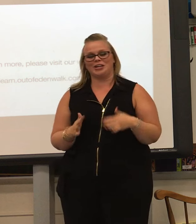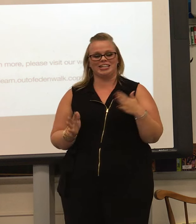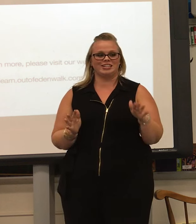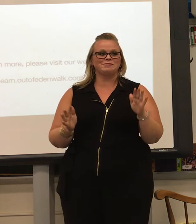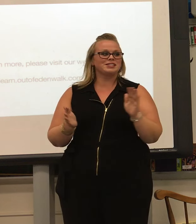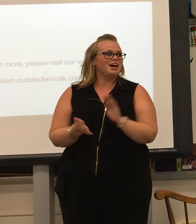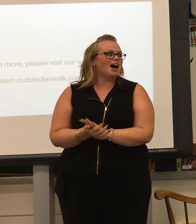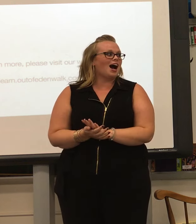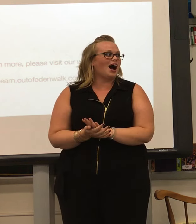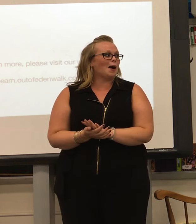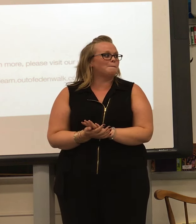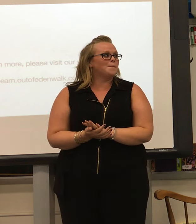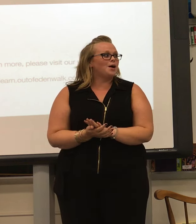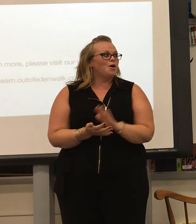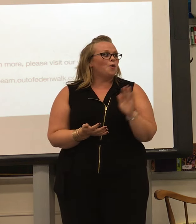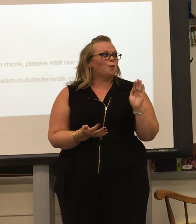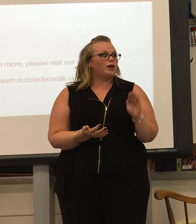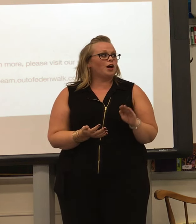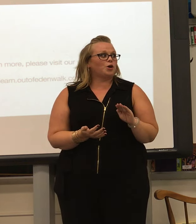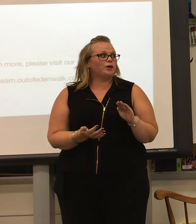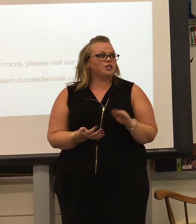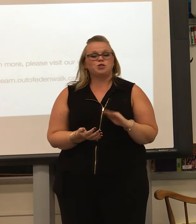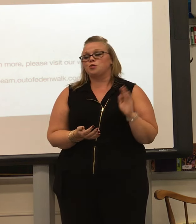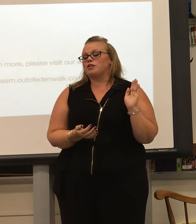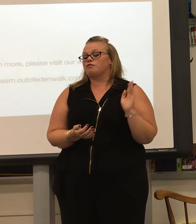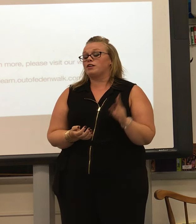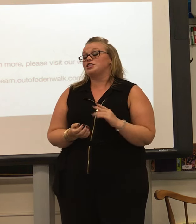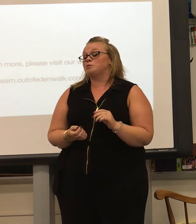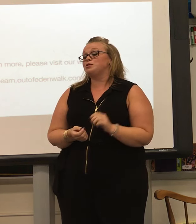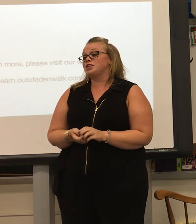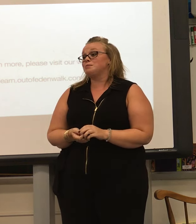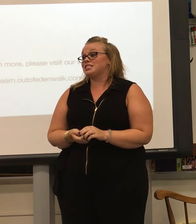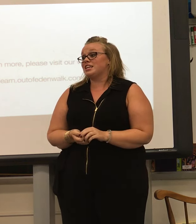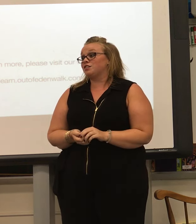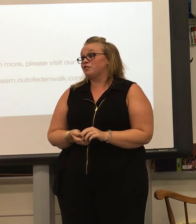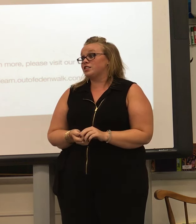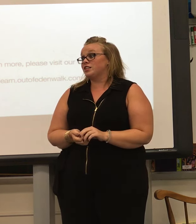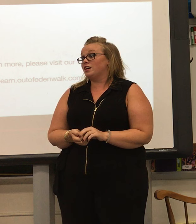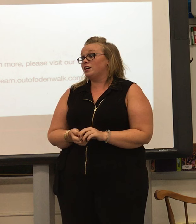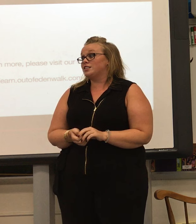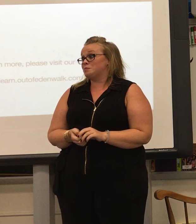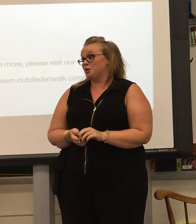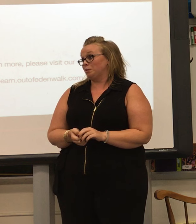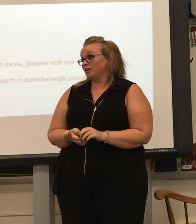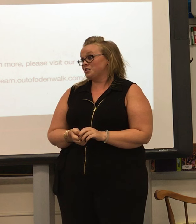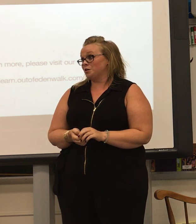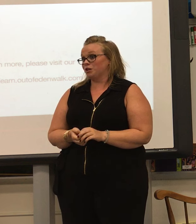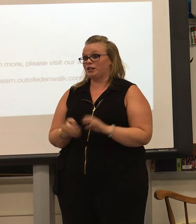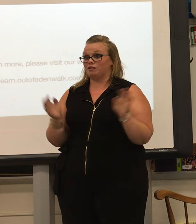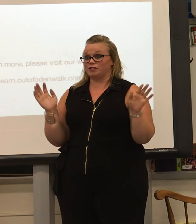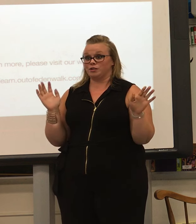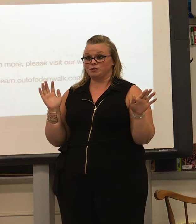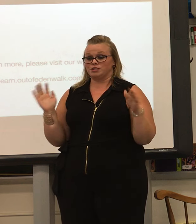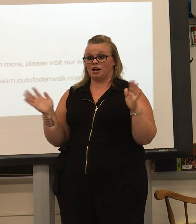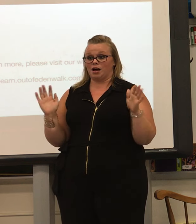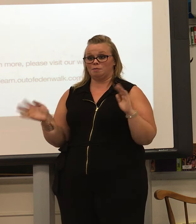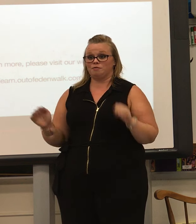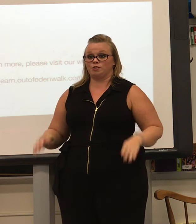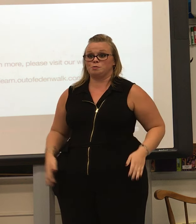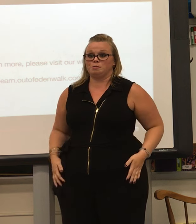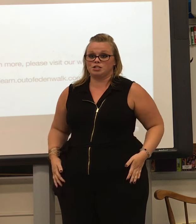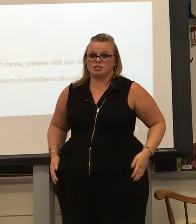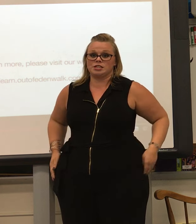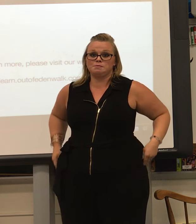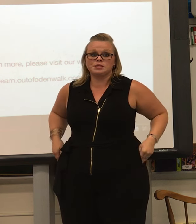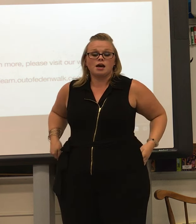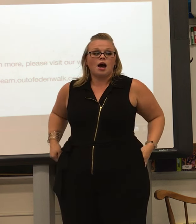more library trips. We are going to the Frontier Museum in Stanton, Virginia in September, so look out for those